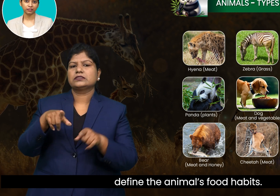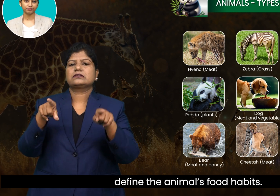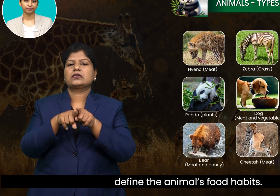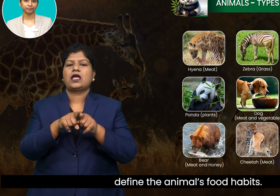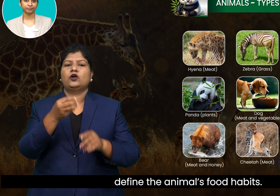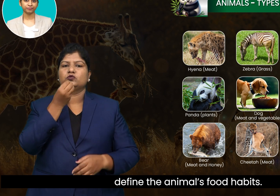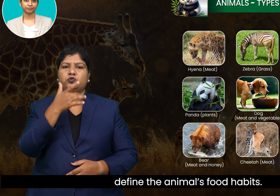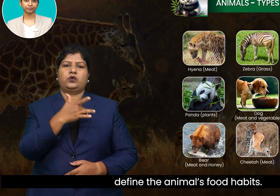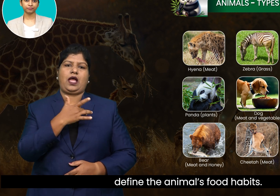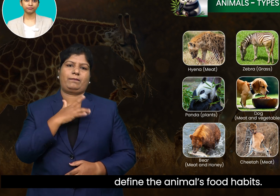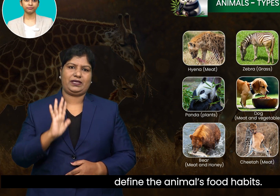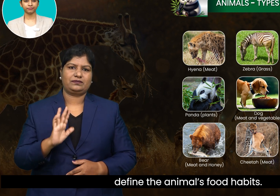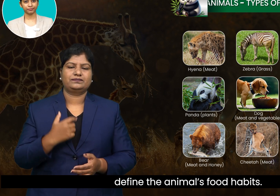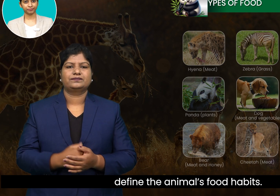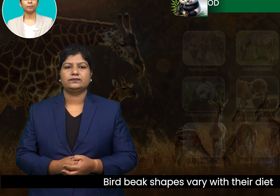habits.